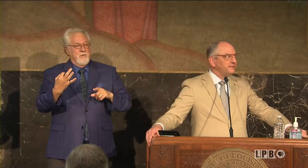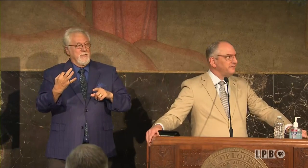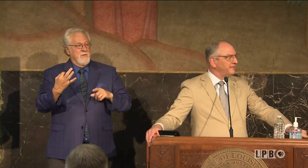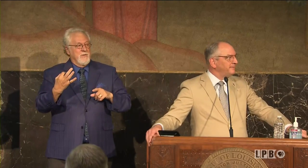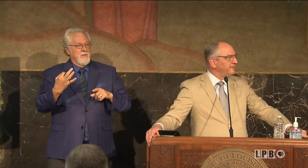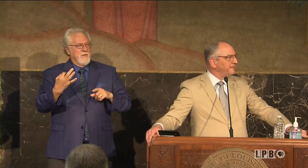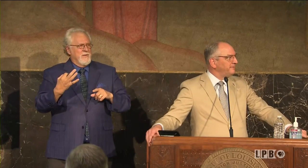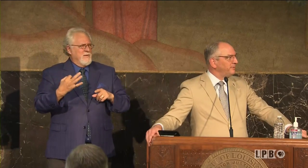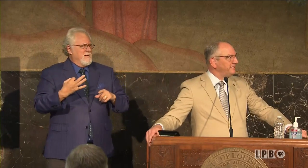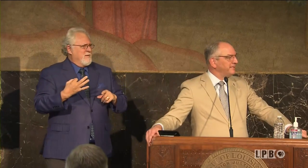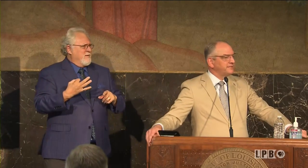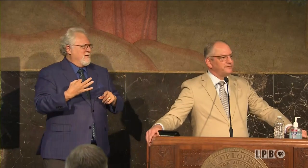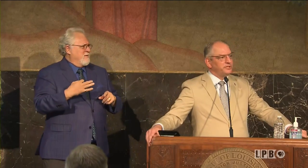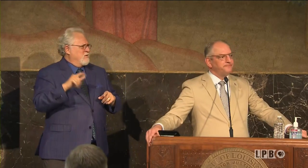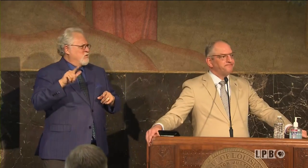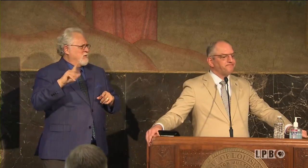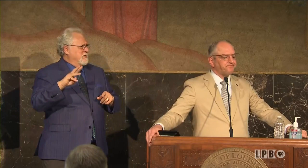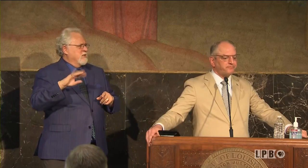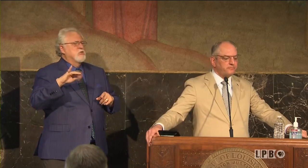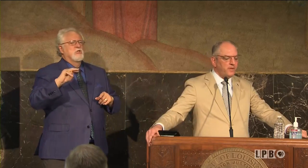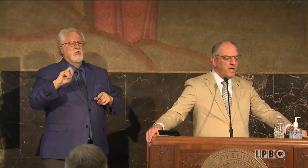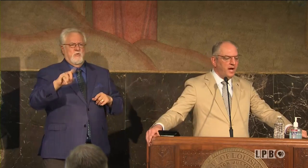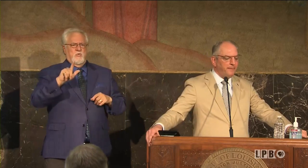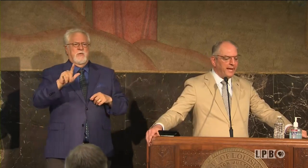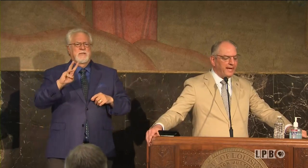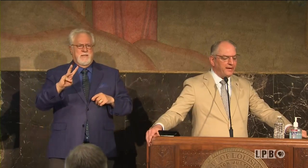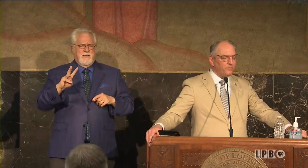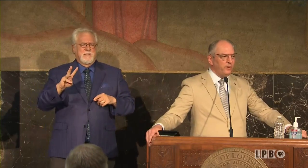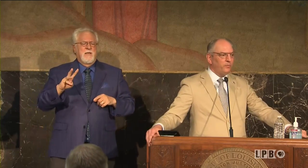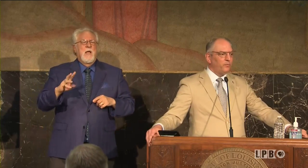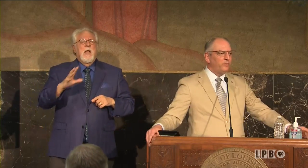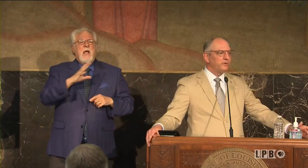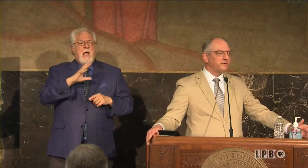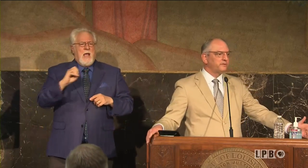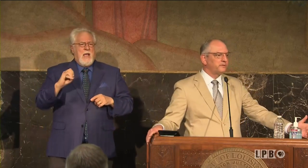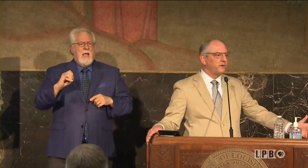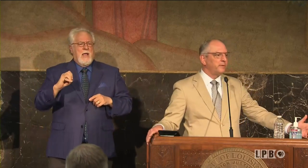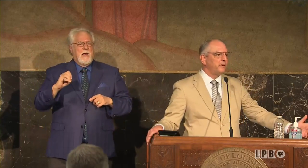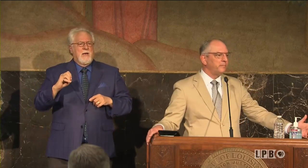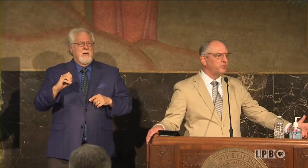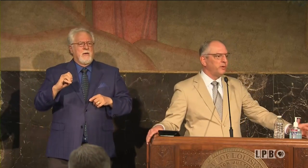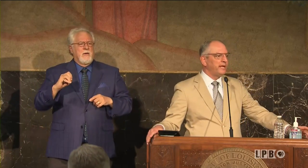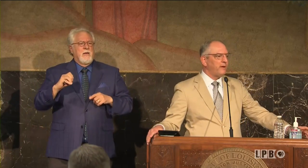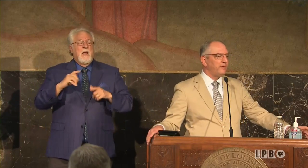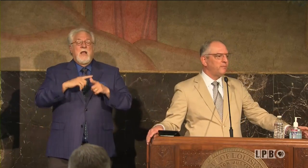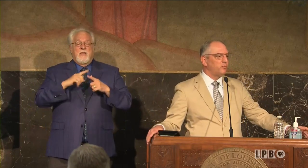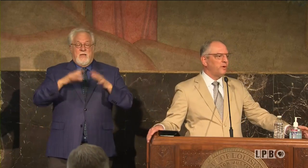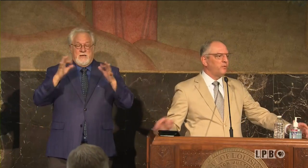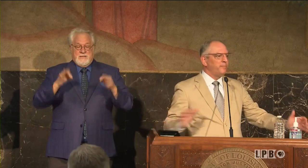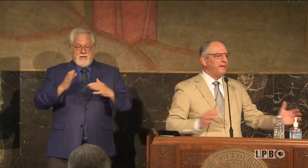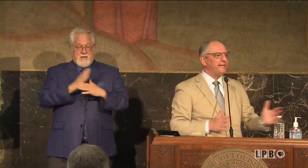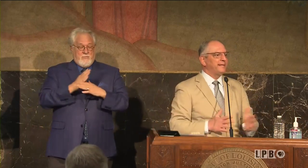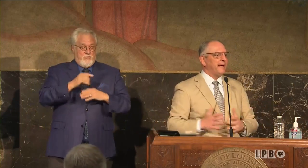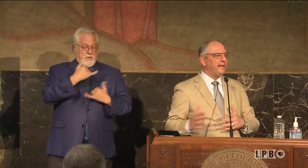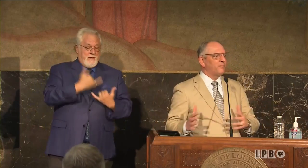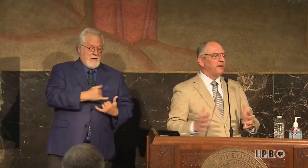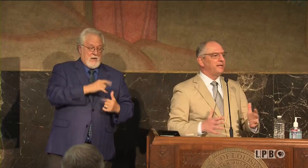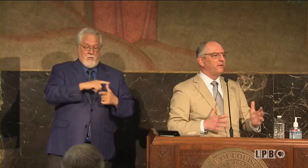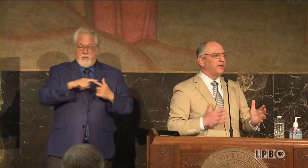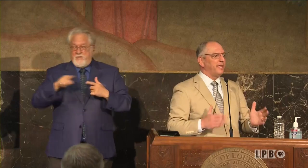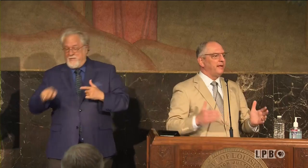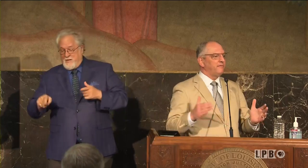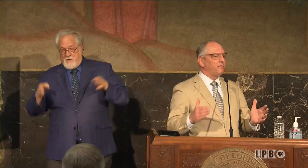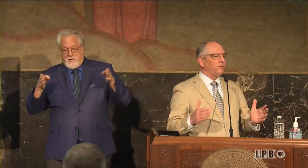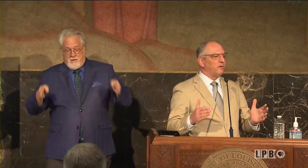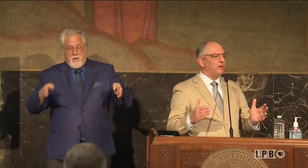that? The 26th of June. And we will determine between now and then whether we meet the gating